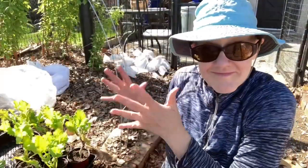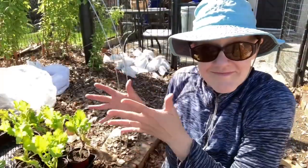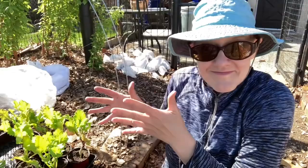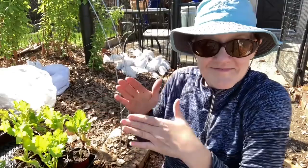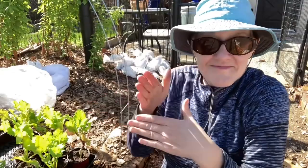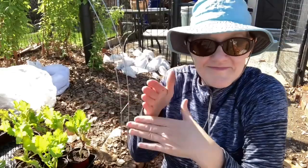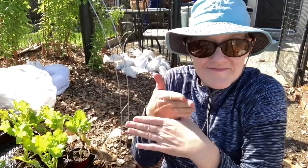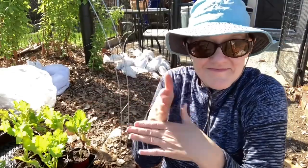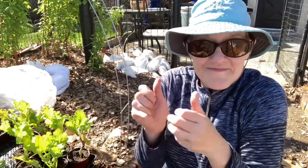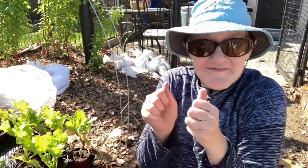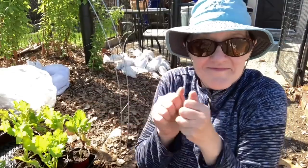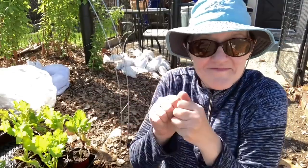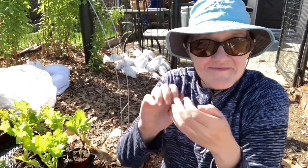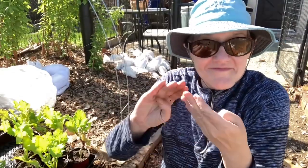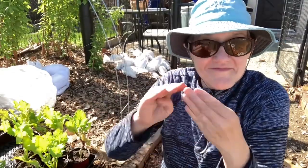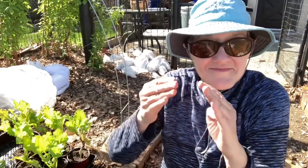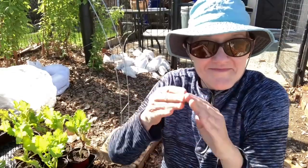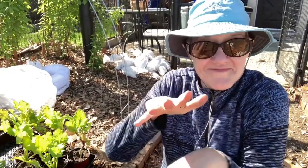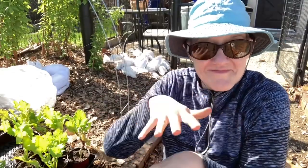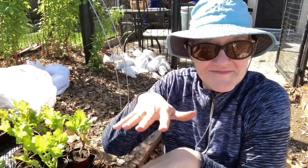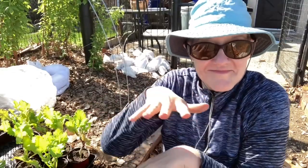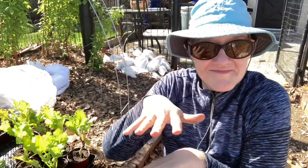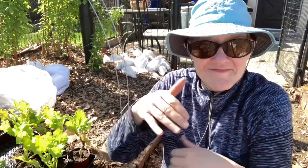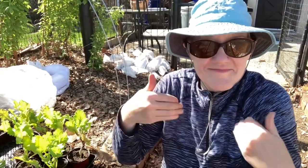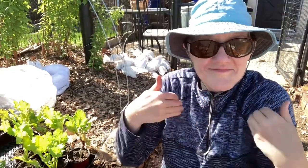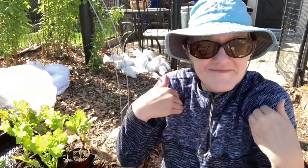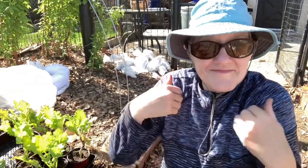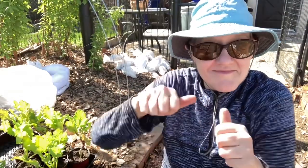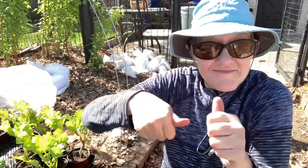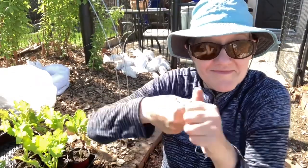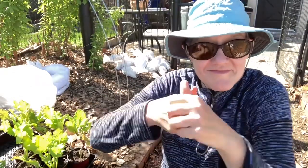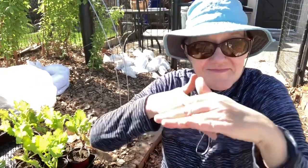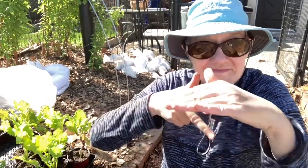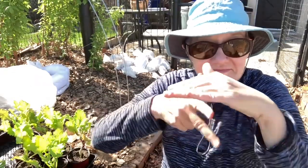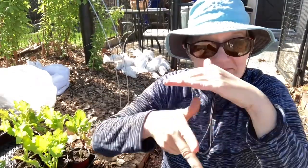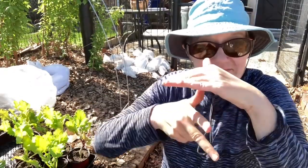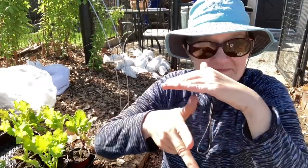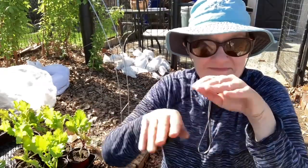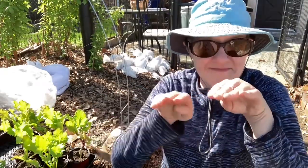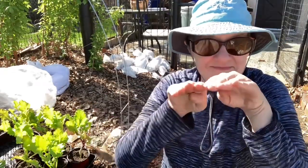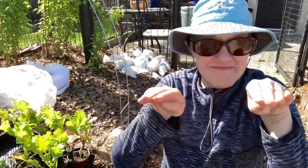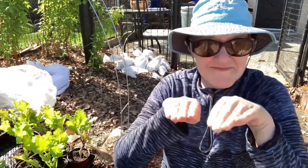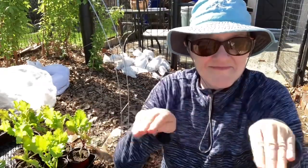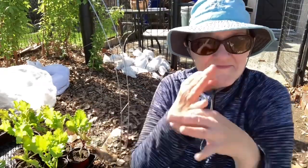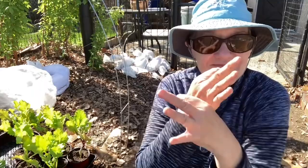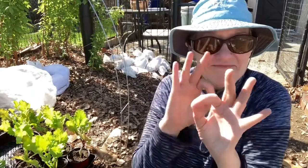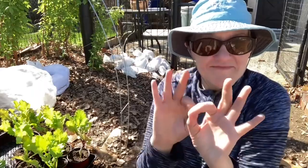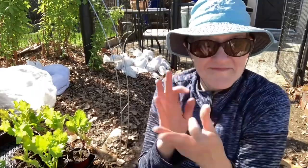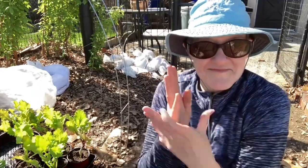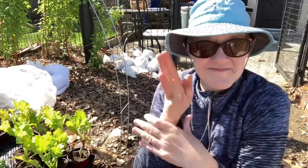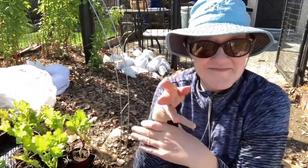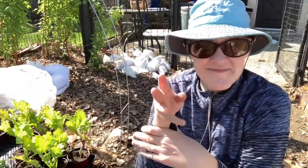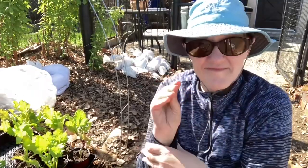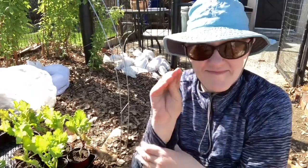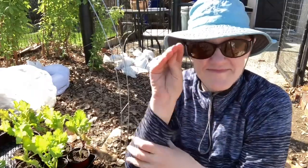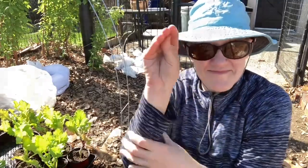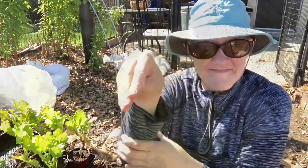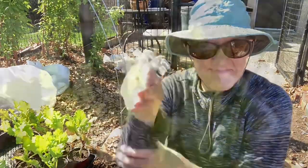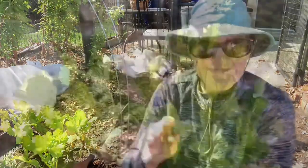Now the rest of these I'm going to share with the community. Behind our garage, I have a shelf set up for free plants, and